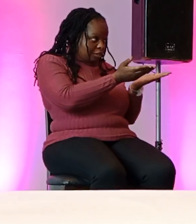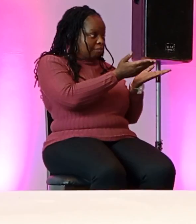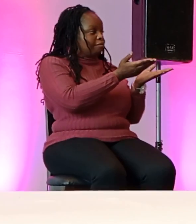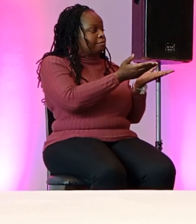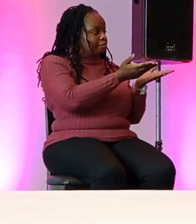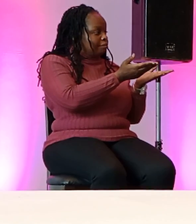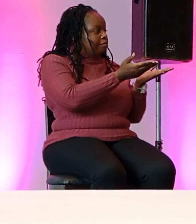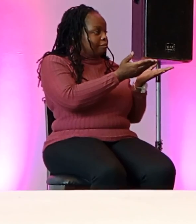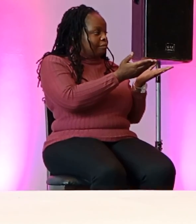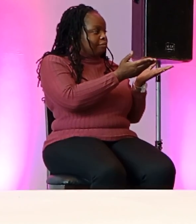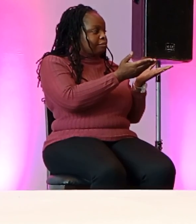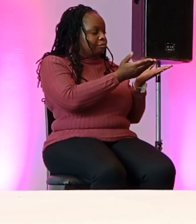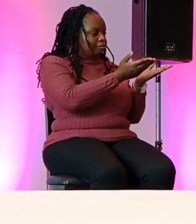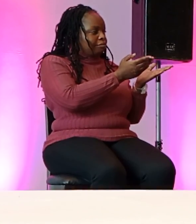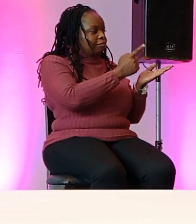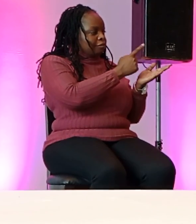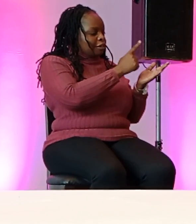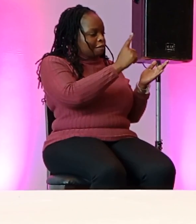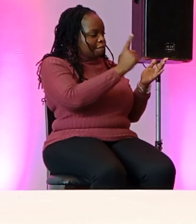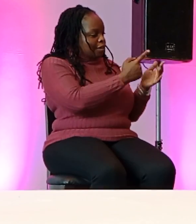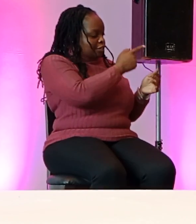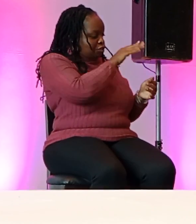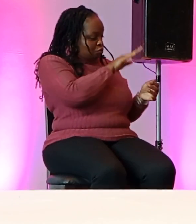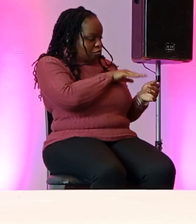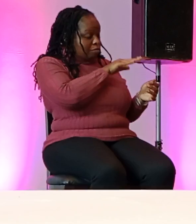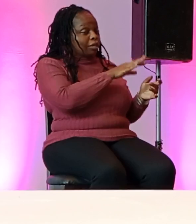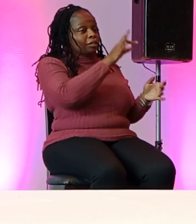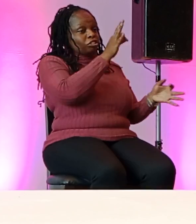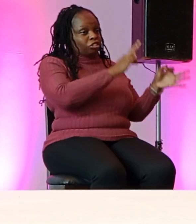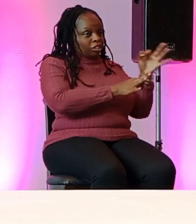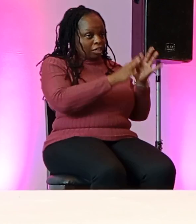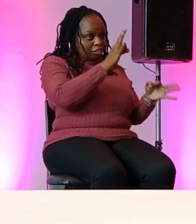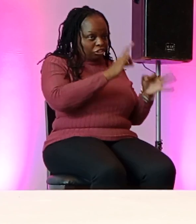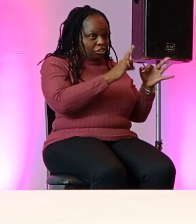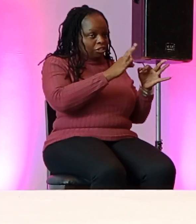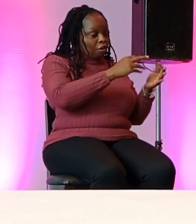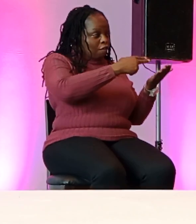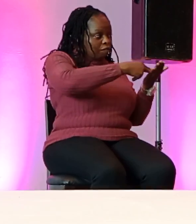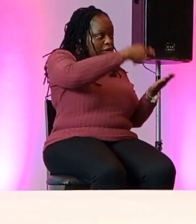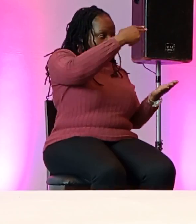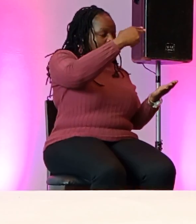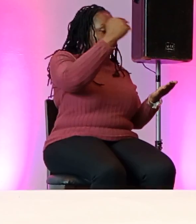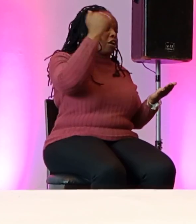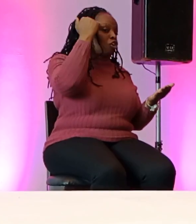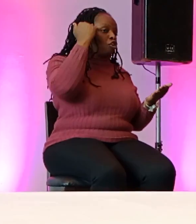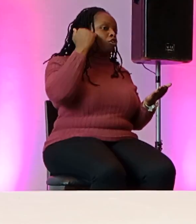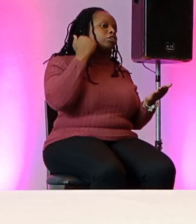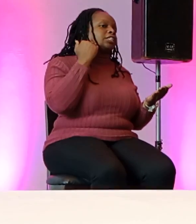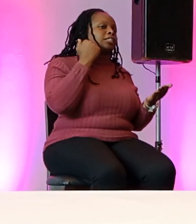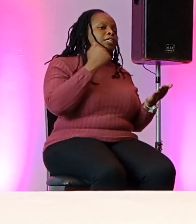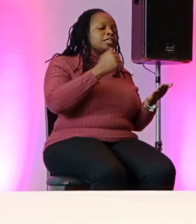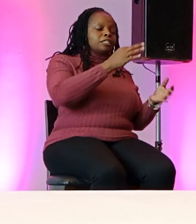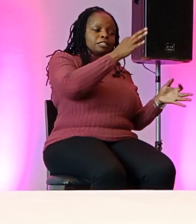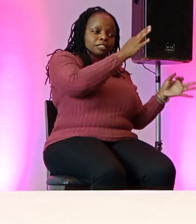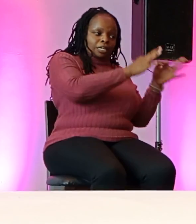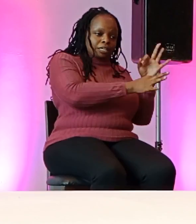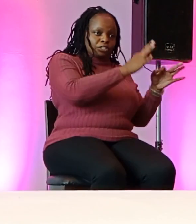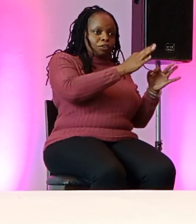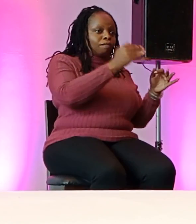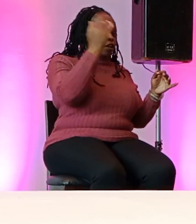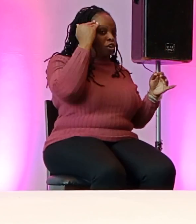room, the very first woman judge of the High Court and judge of the Court of